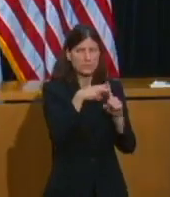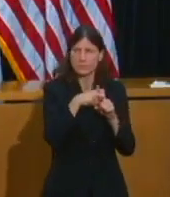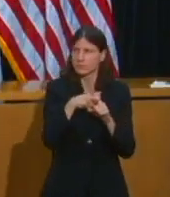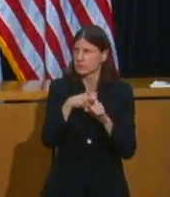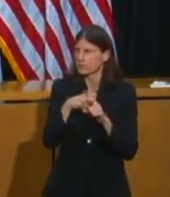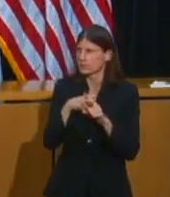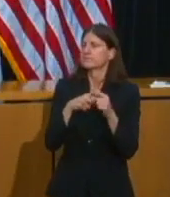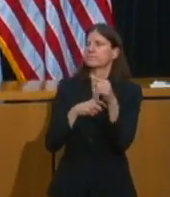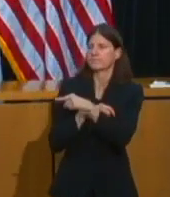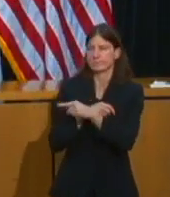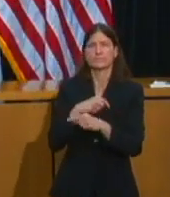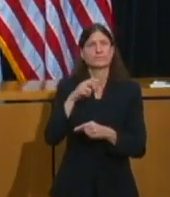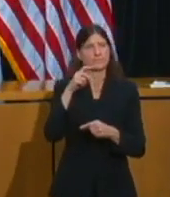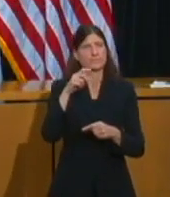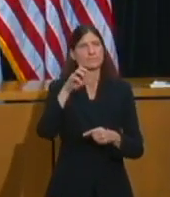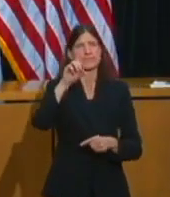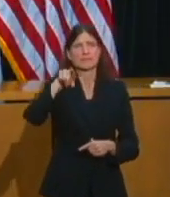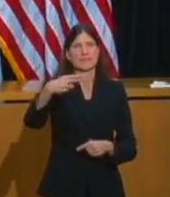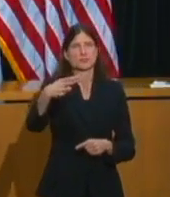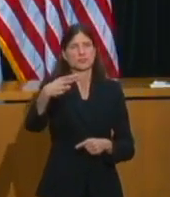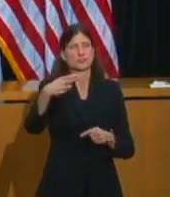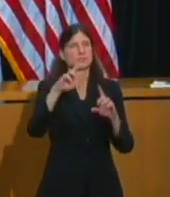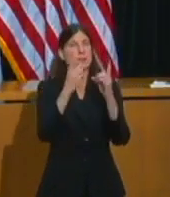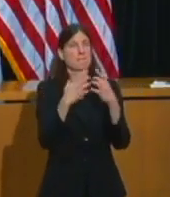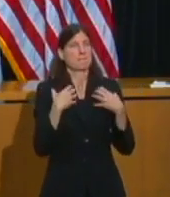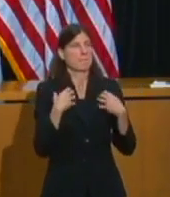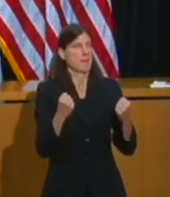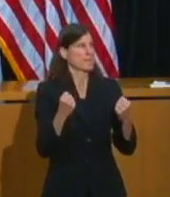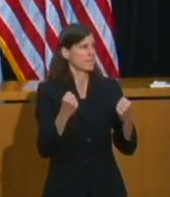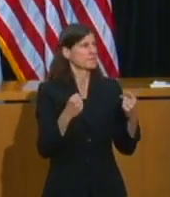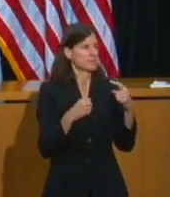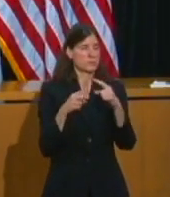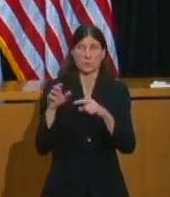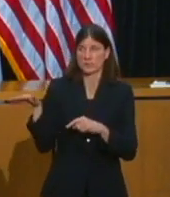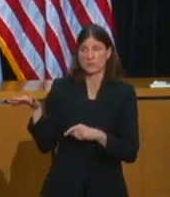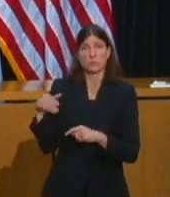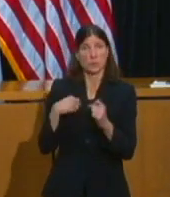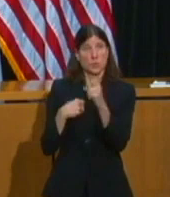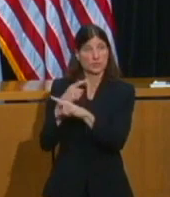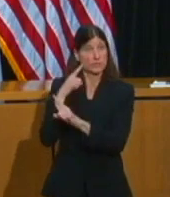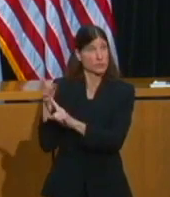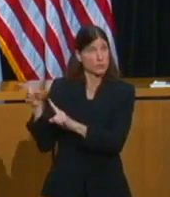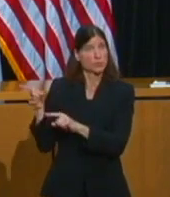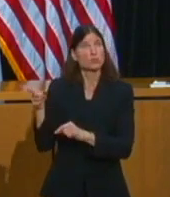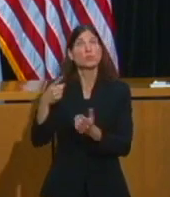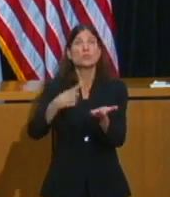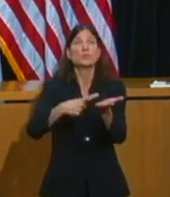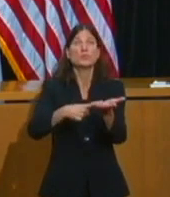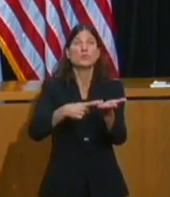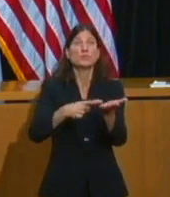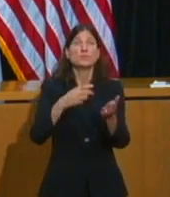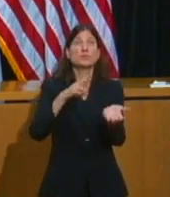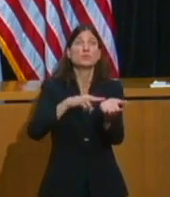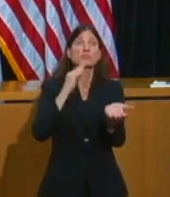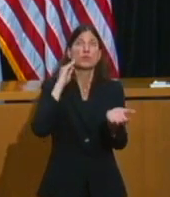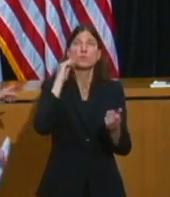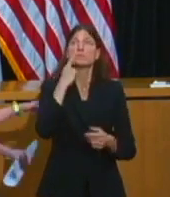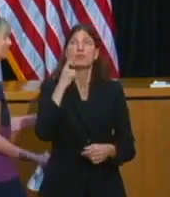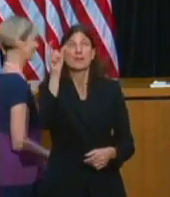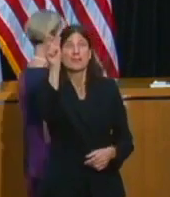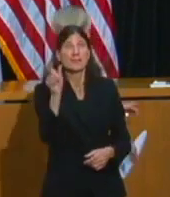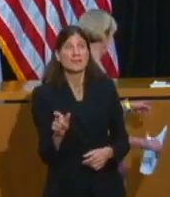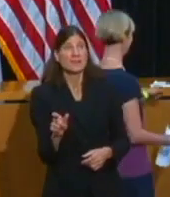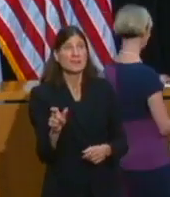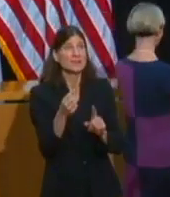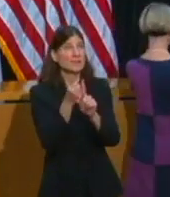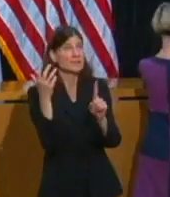I wondered if you could be a little more specific. You said the nursing homes that came out red in this. I'm going to grab my notes.